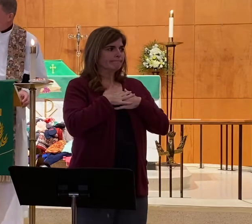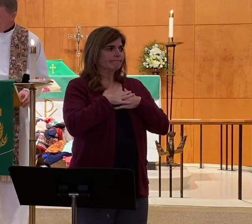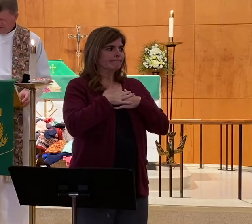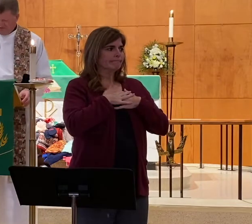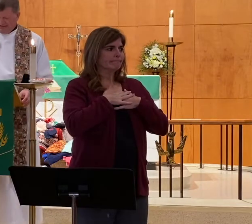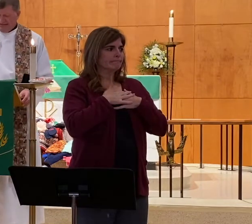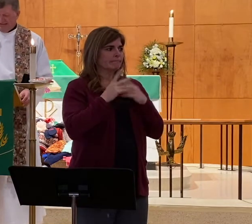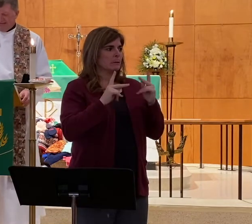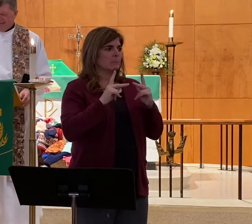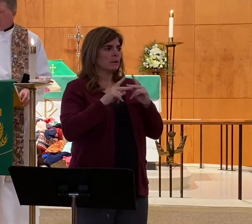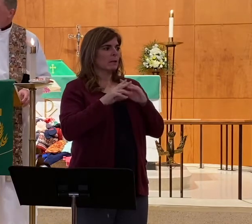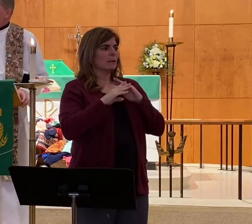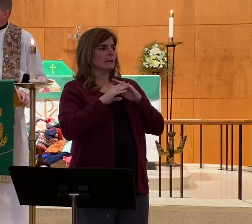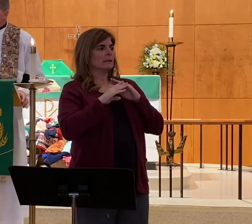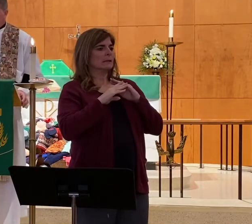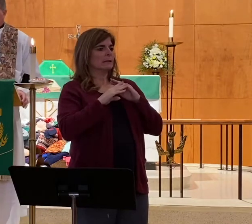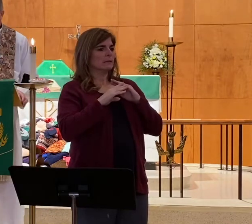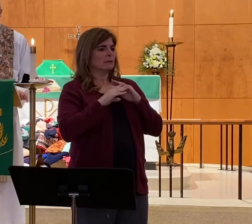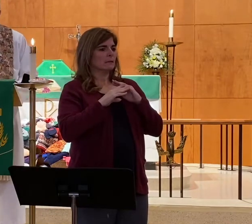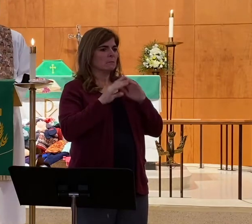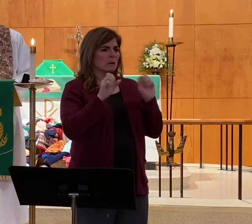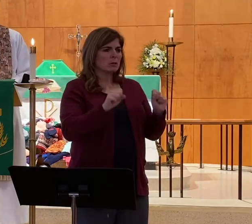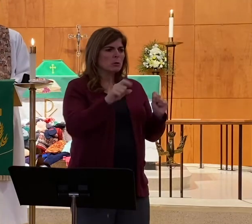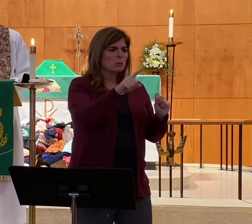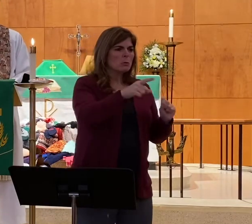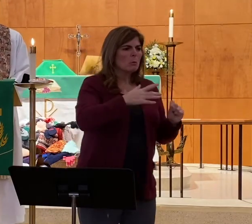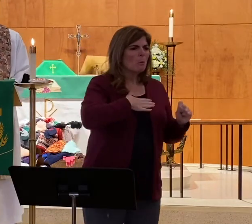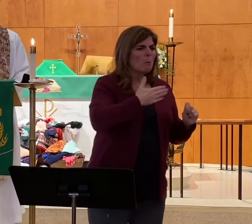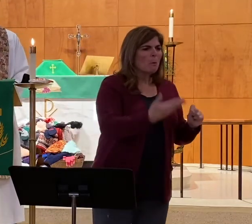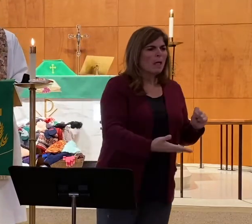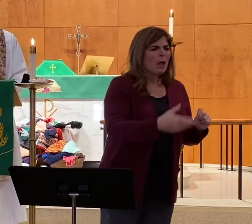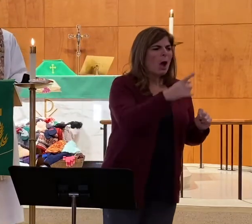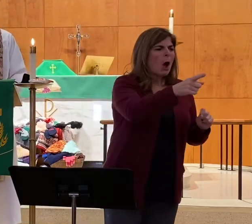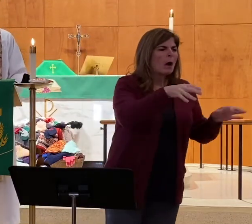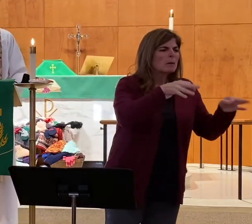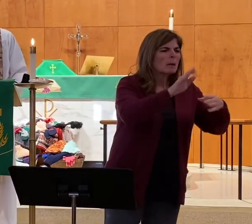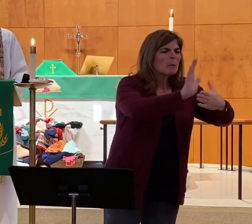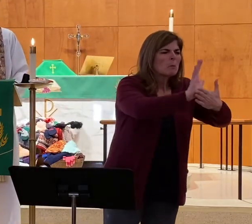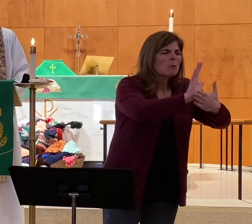to church, or sharing or forwarding a worship video,